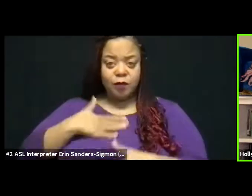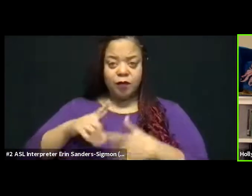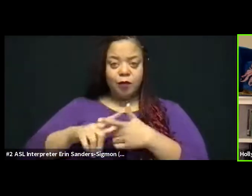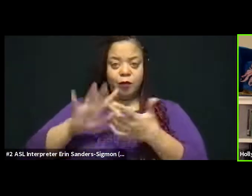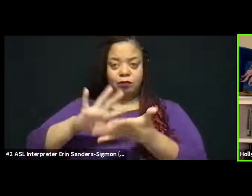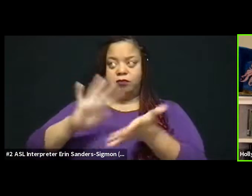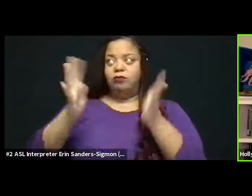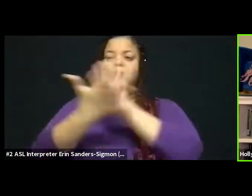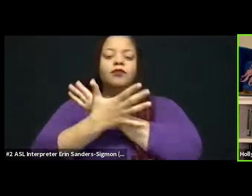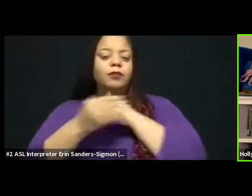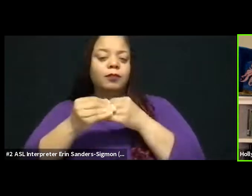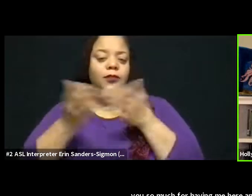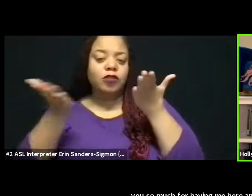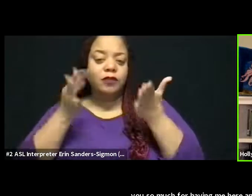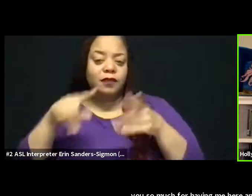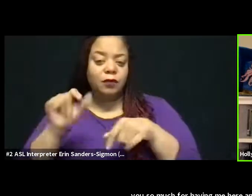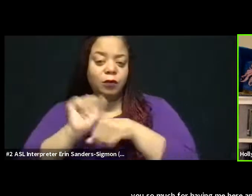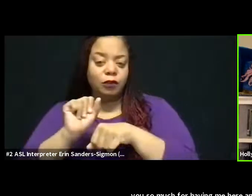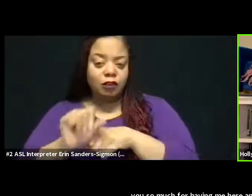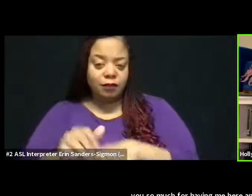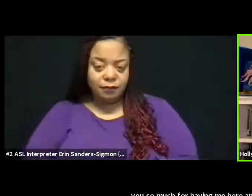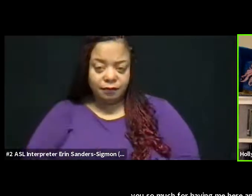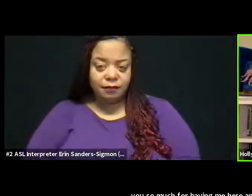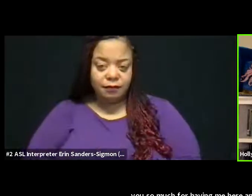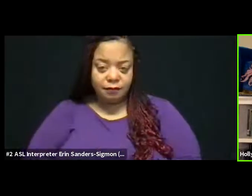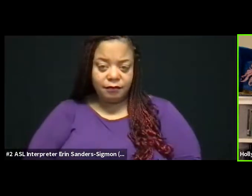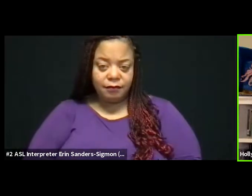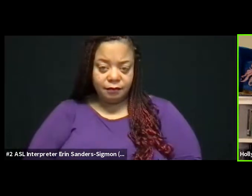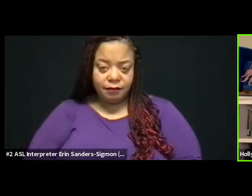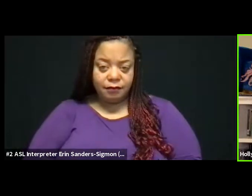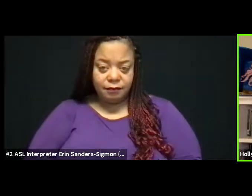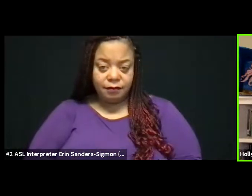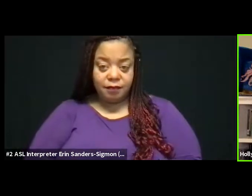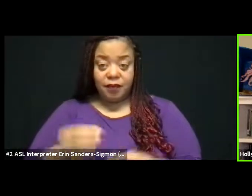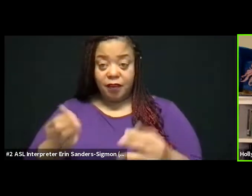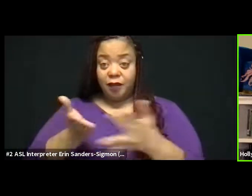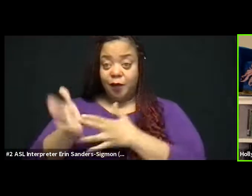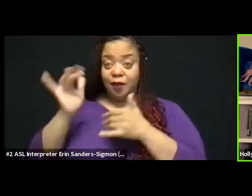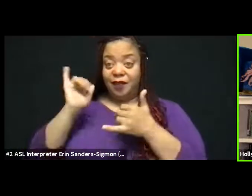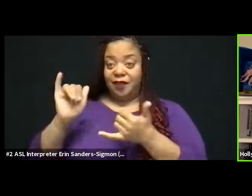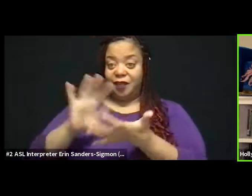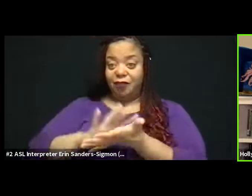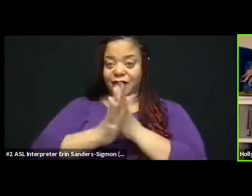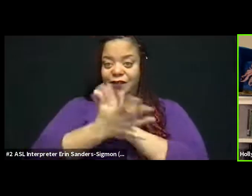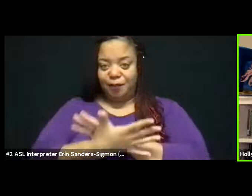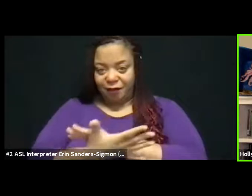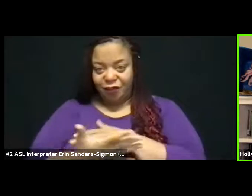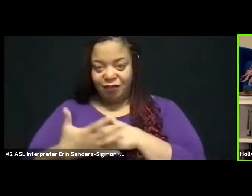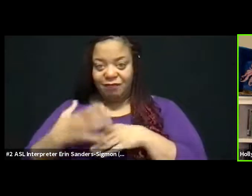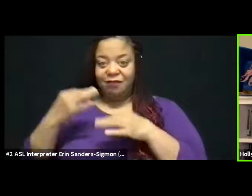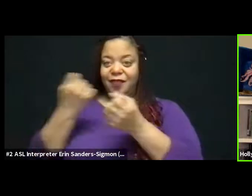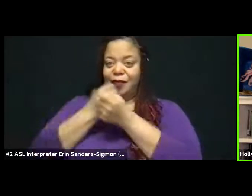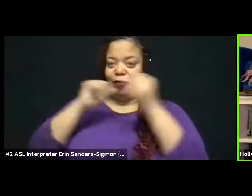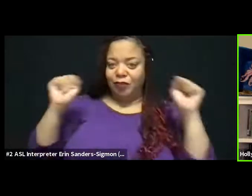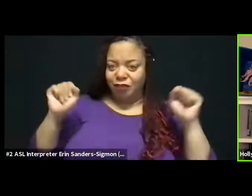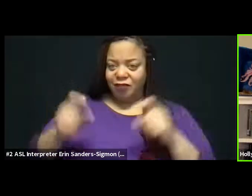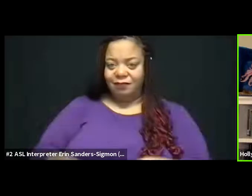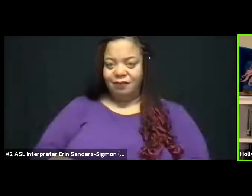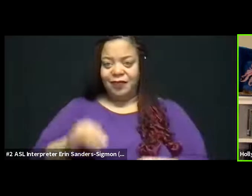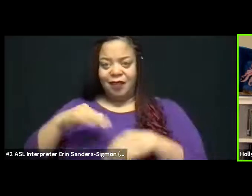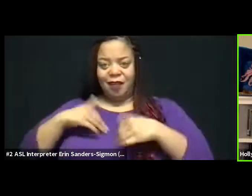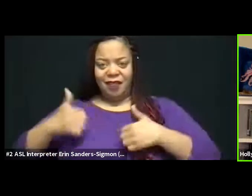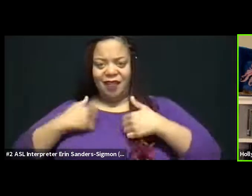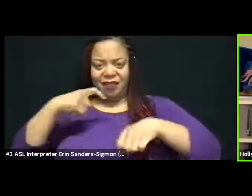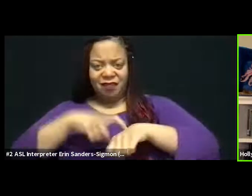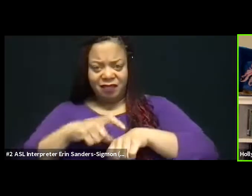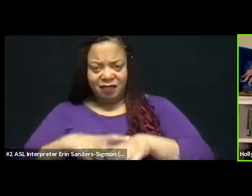ceremony with each other. And it is through that transformation and vision of liberation in our lifetime that I come into